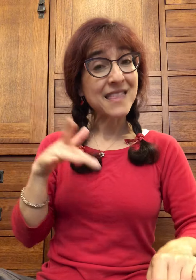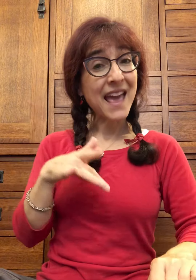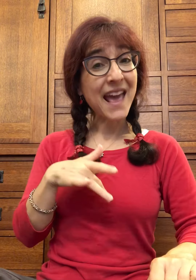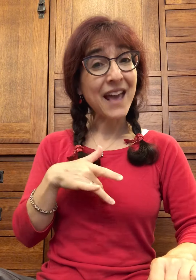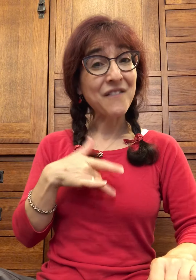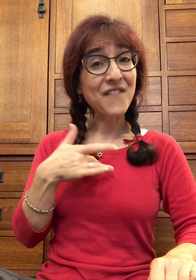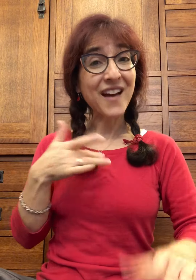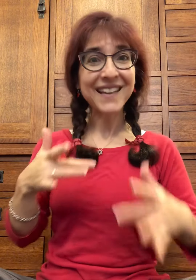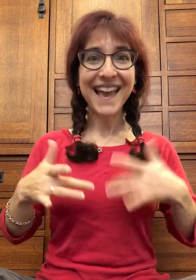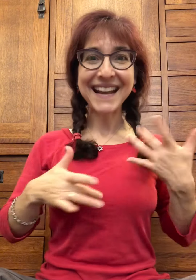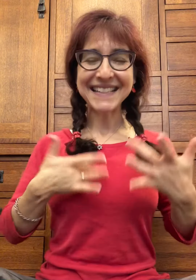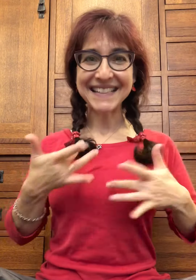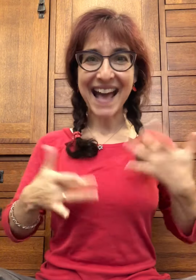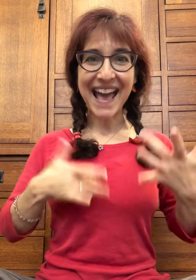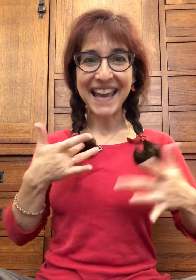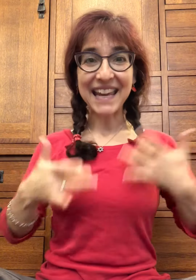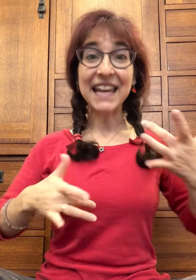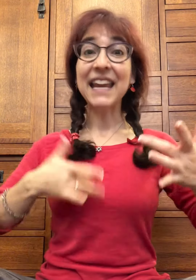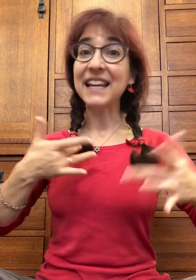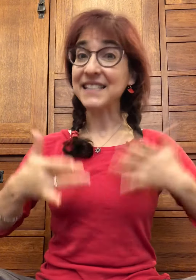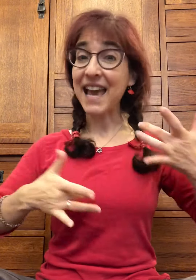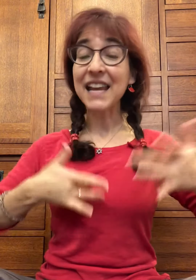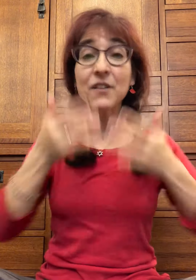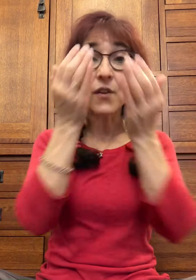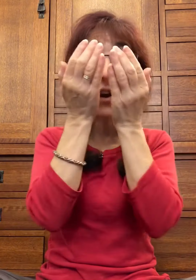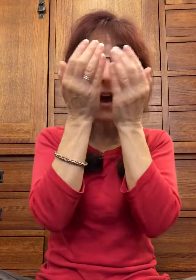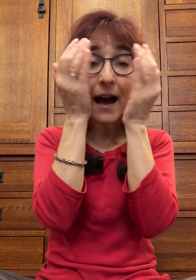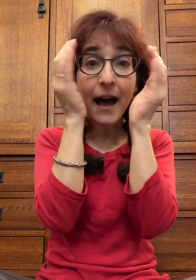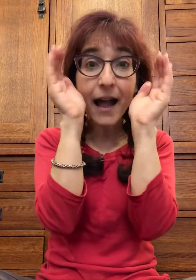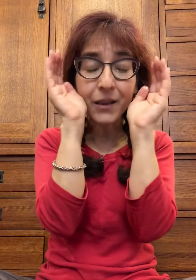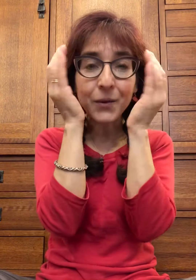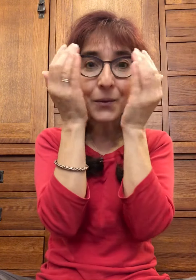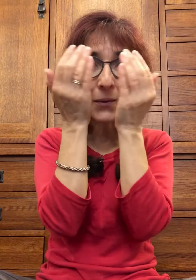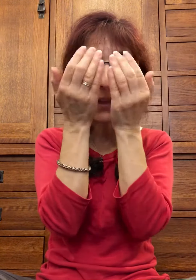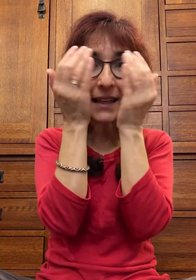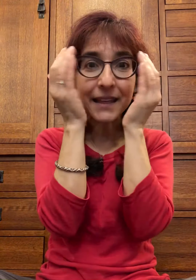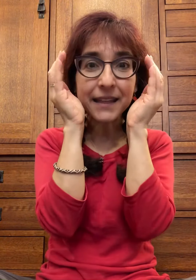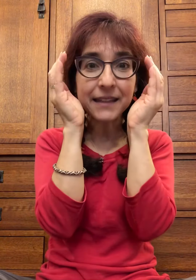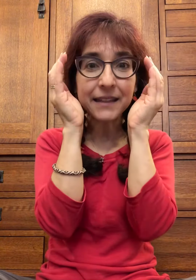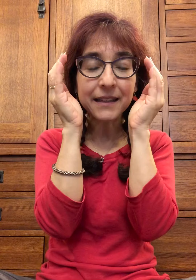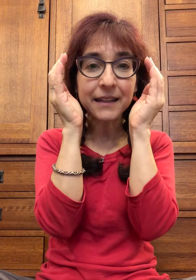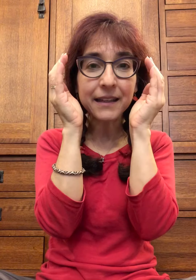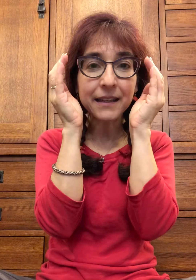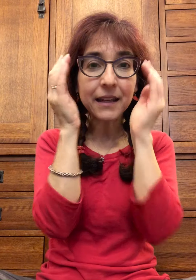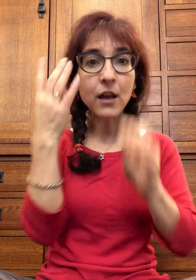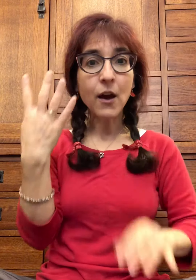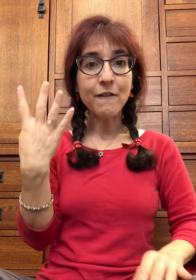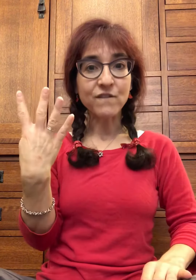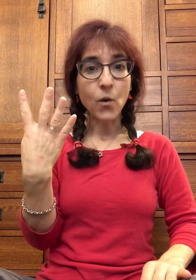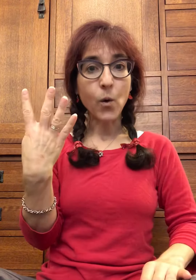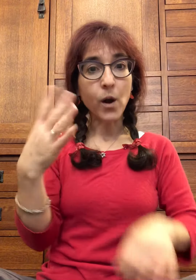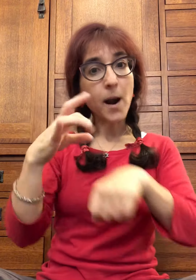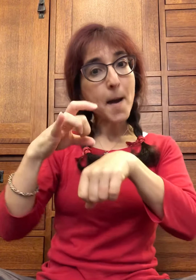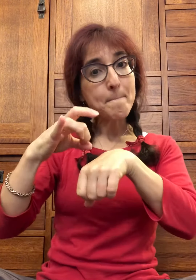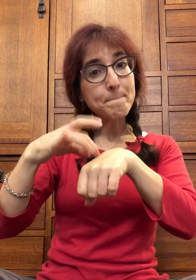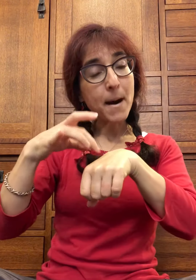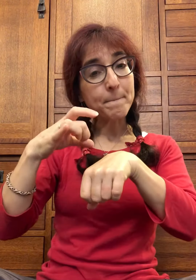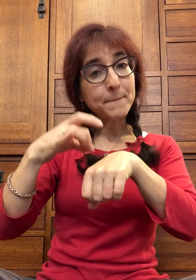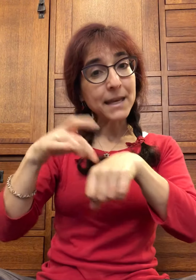they felt excited, excited for Halloween. Four